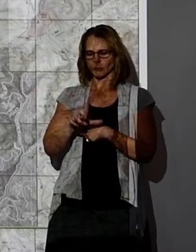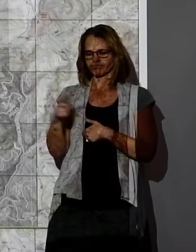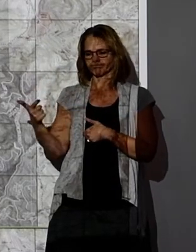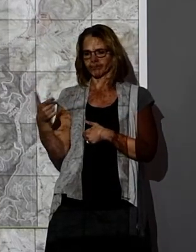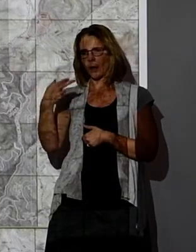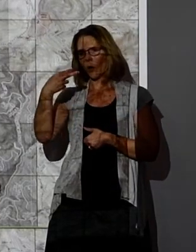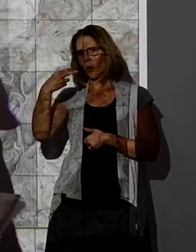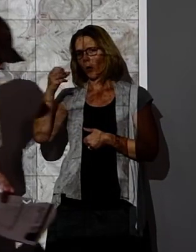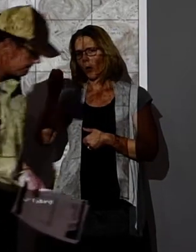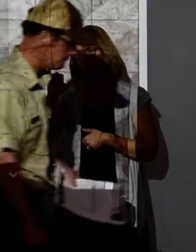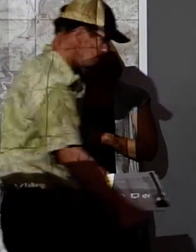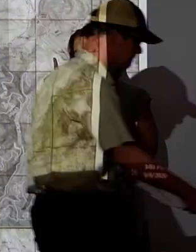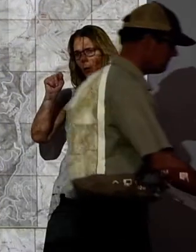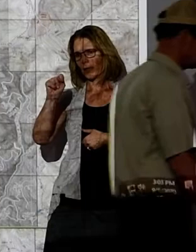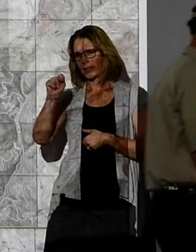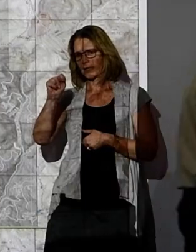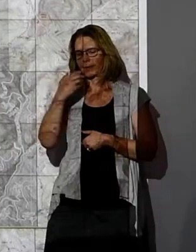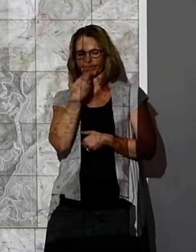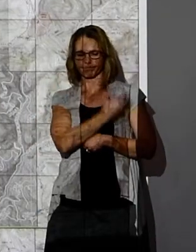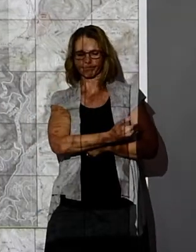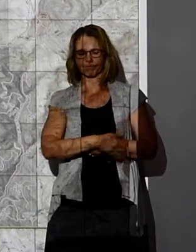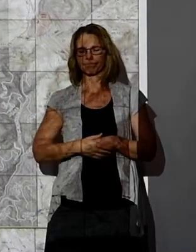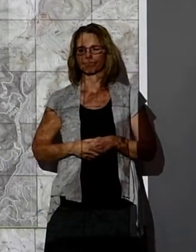Hoyt. Thank you, Court.